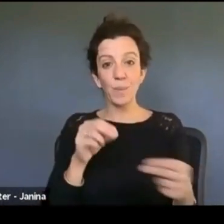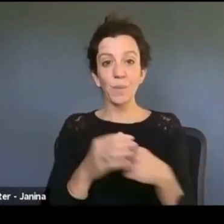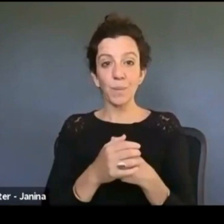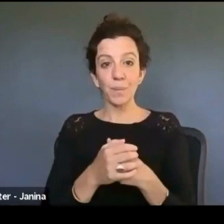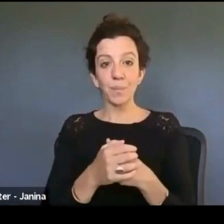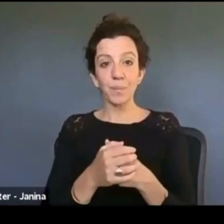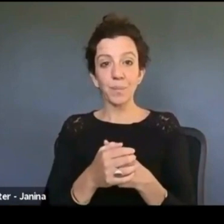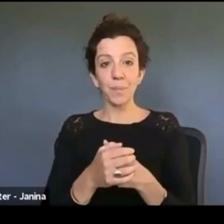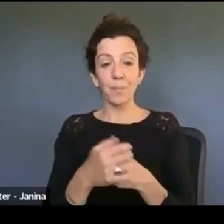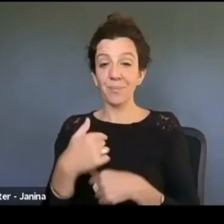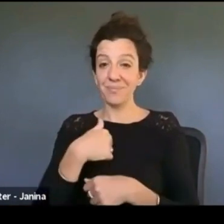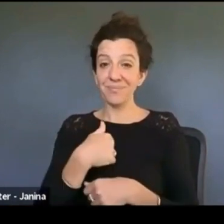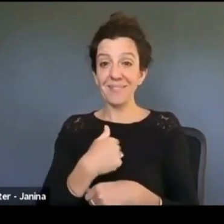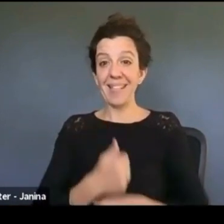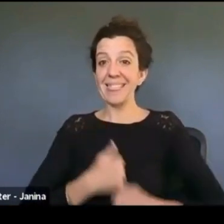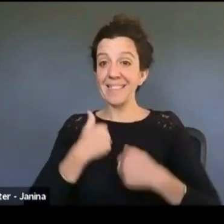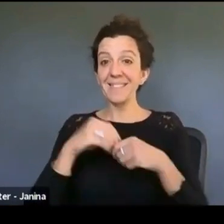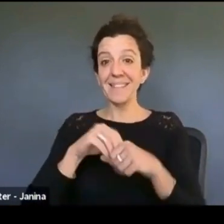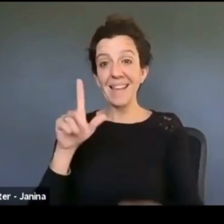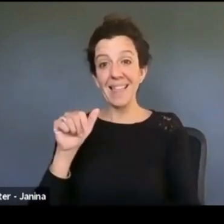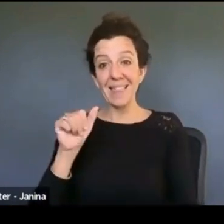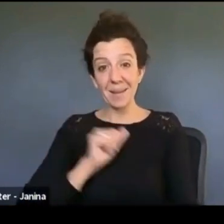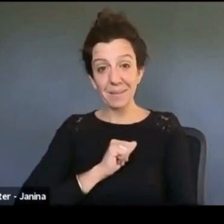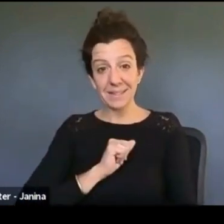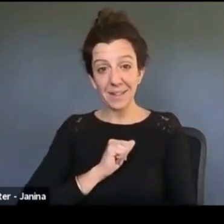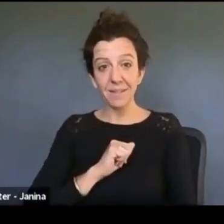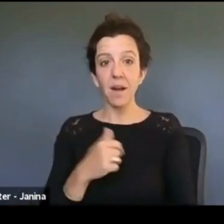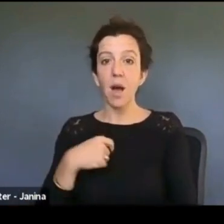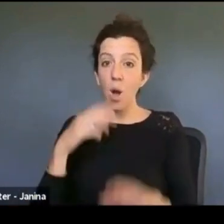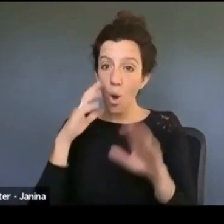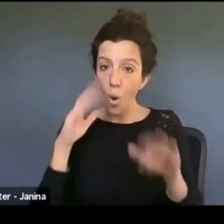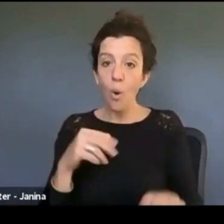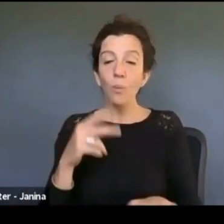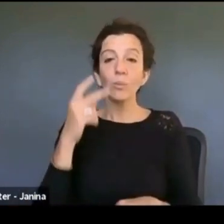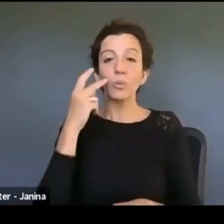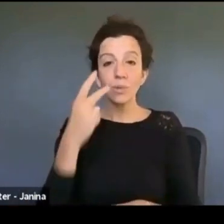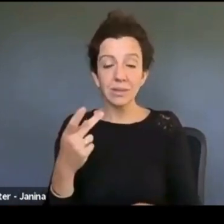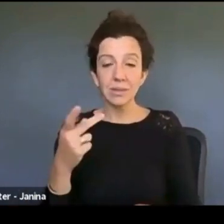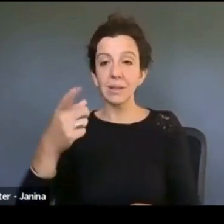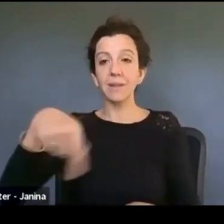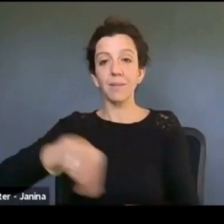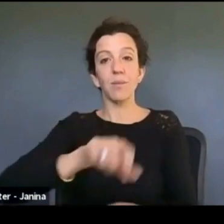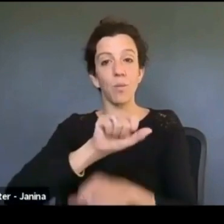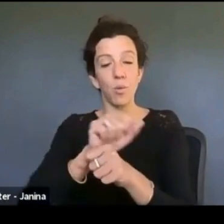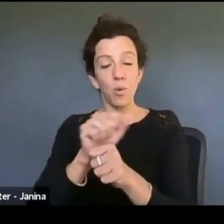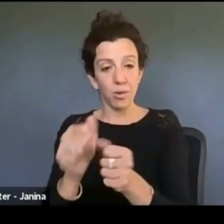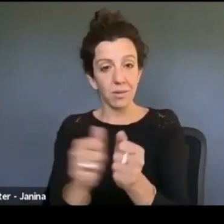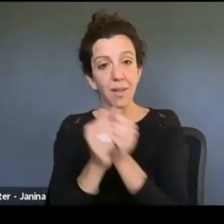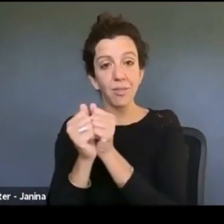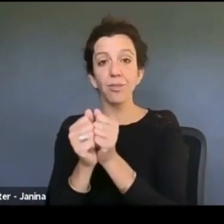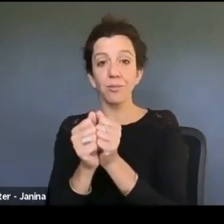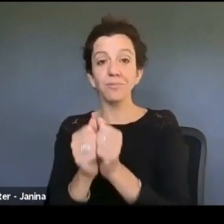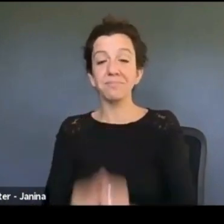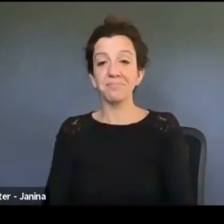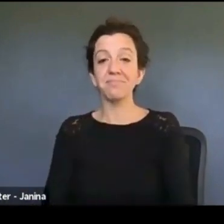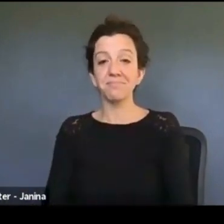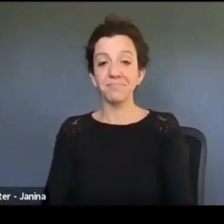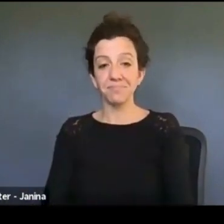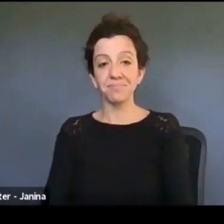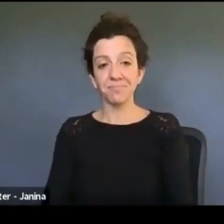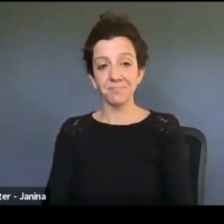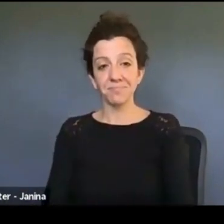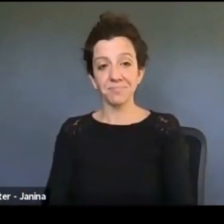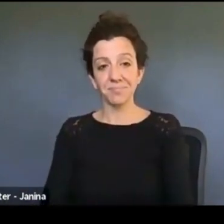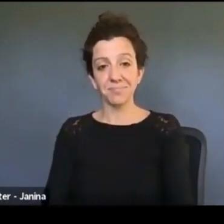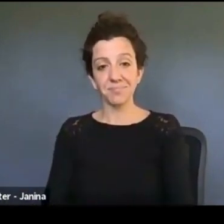as a resident of Los Angeles County, hope to see that done and done in a complete way. Tiffany Stecker,